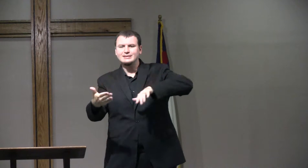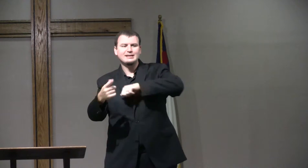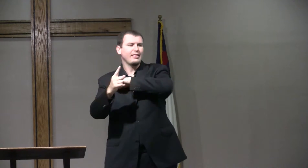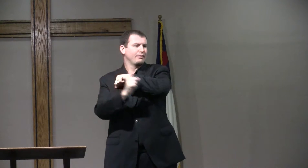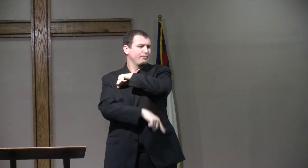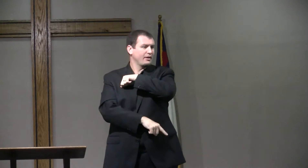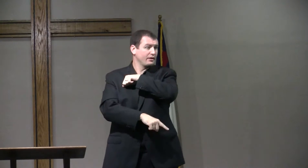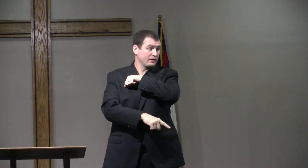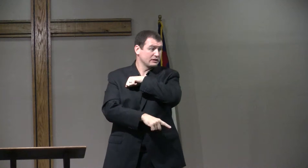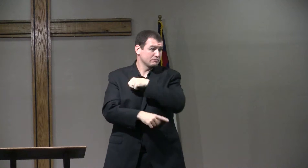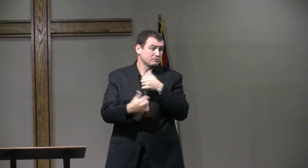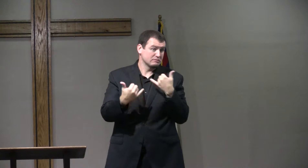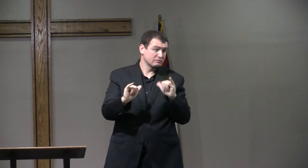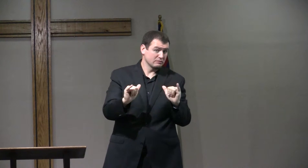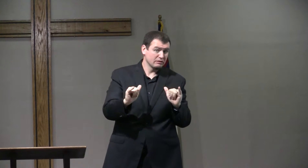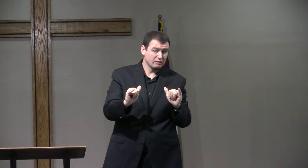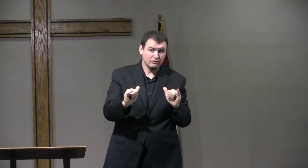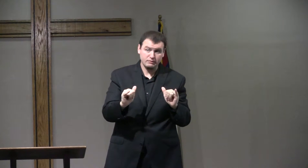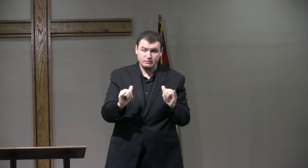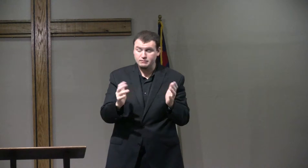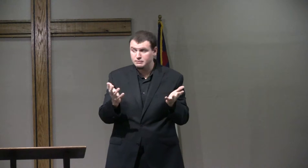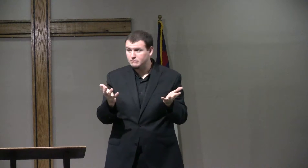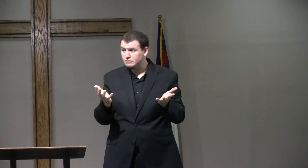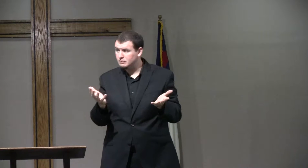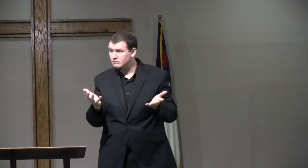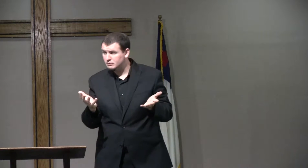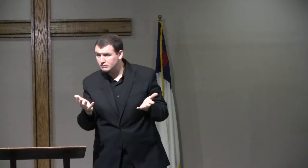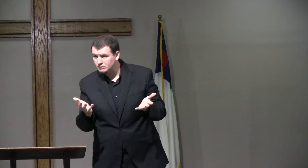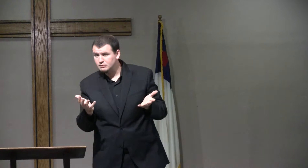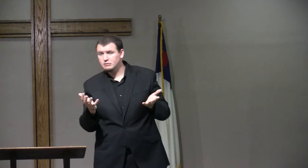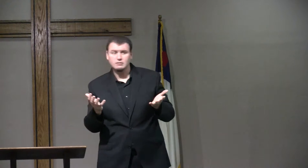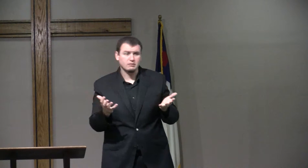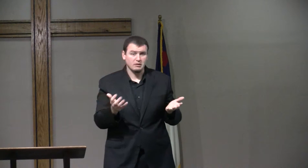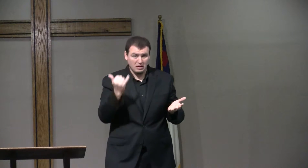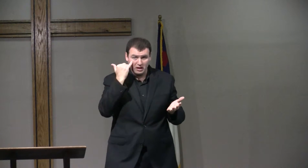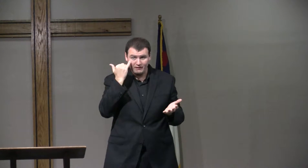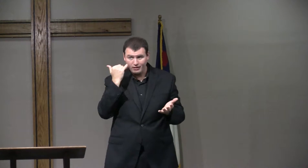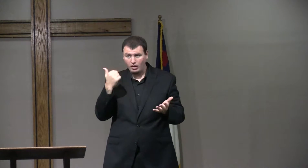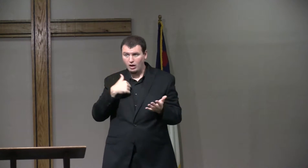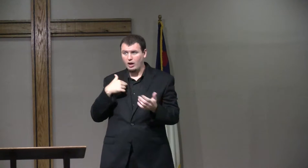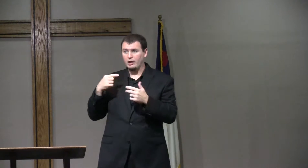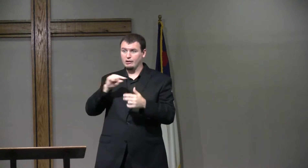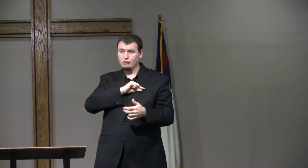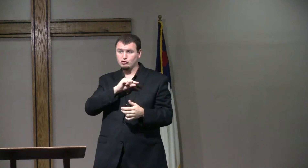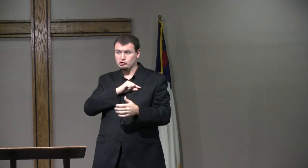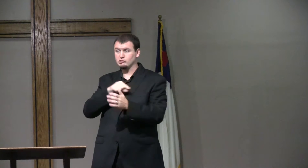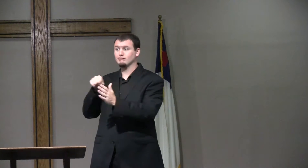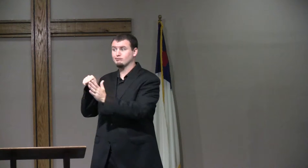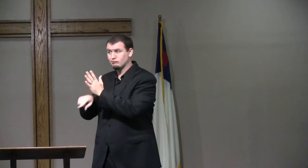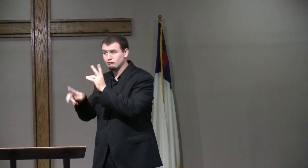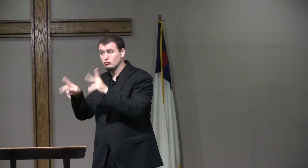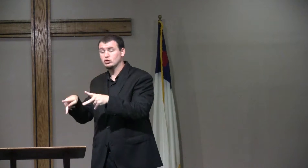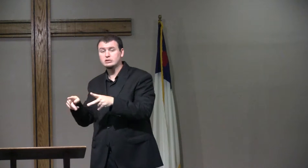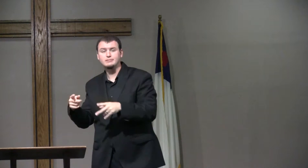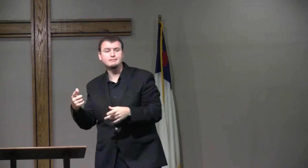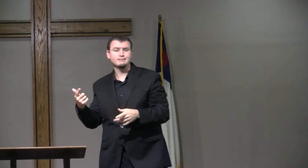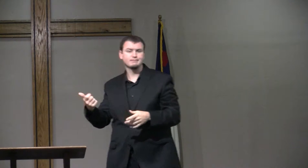We have something like that today. It's called the death penalty. It still takes place today. If I'm guilty of killing